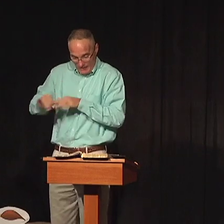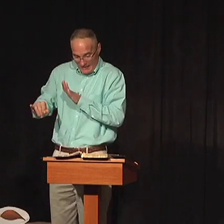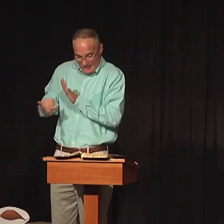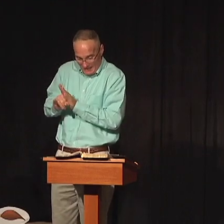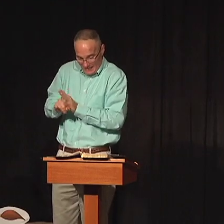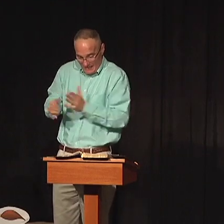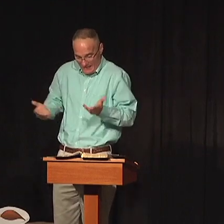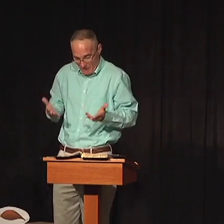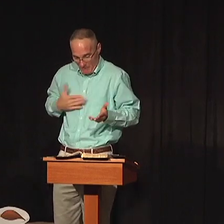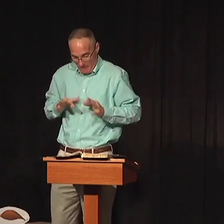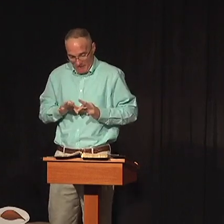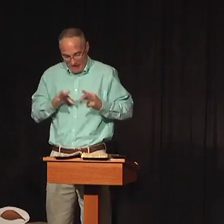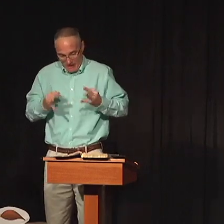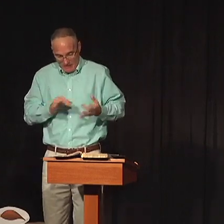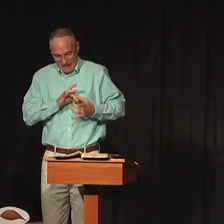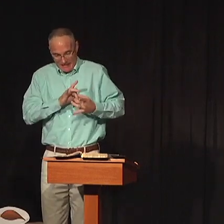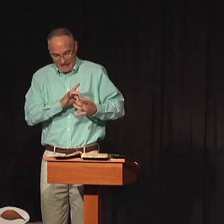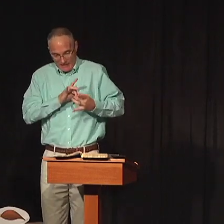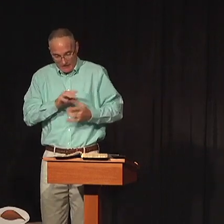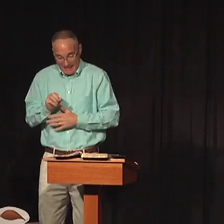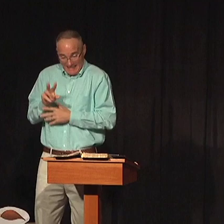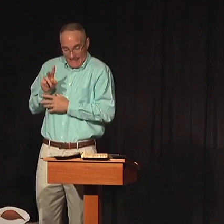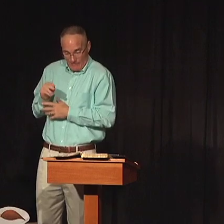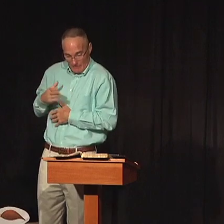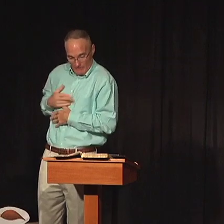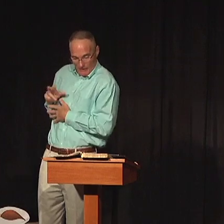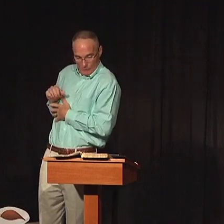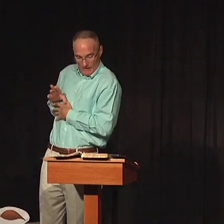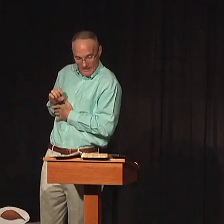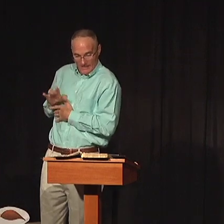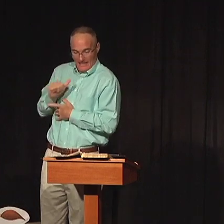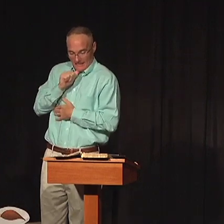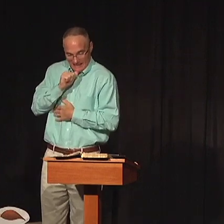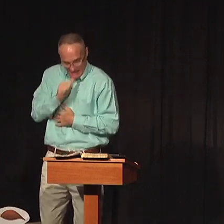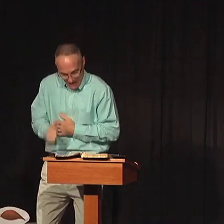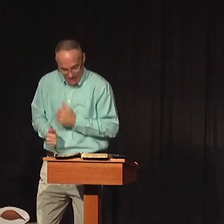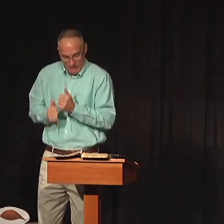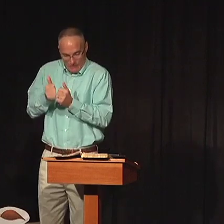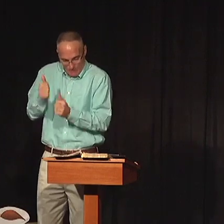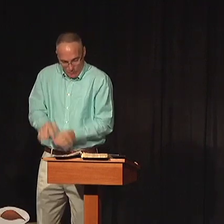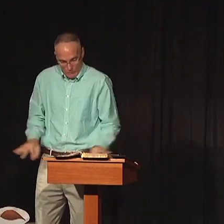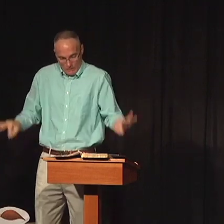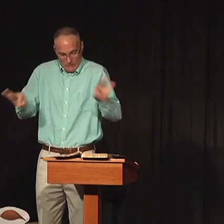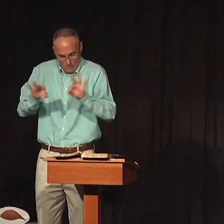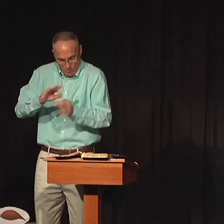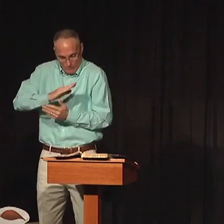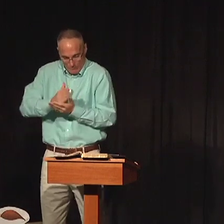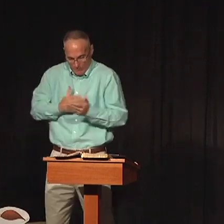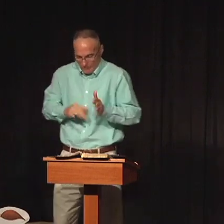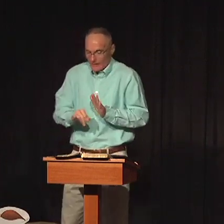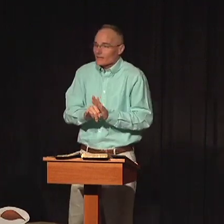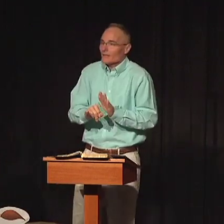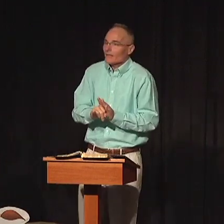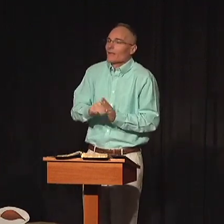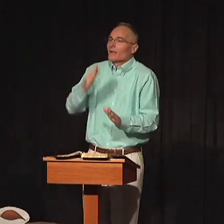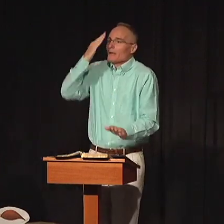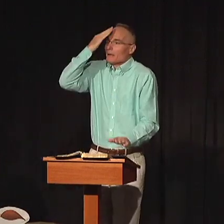My earthly identity here, my family relationship, my race is not the most important part of